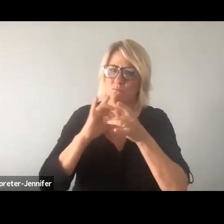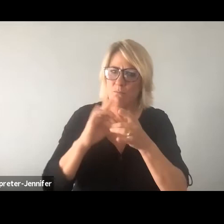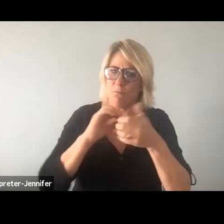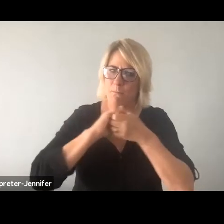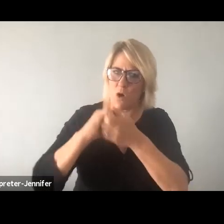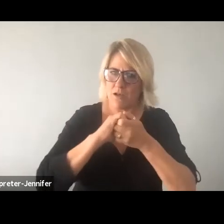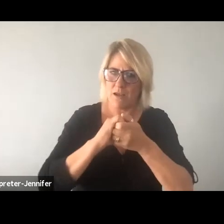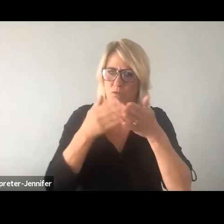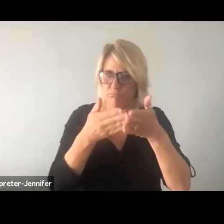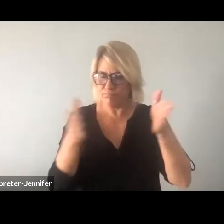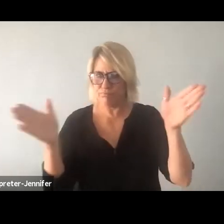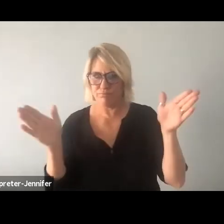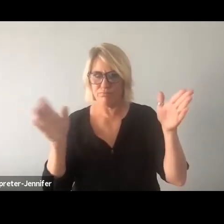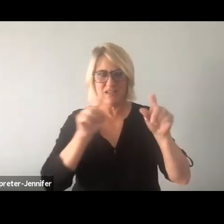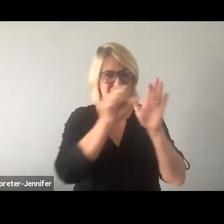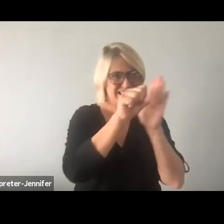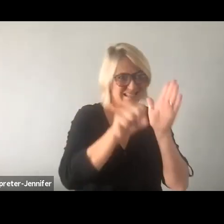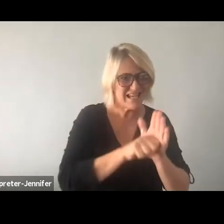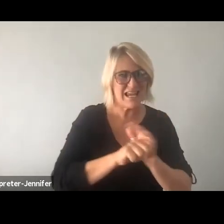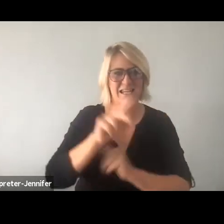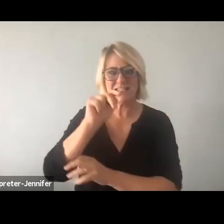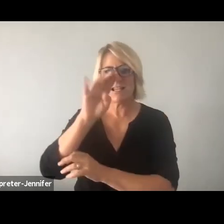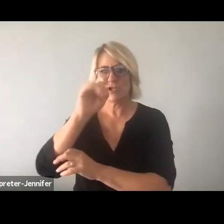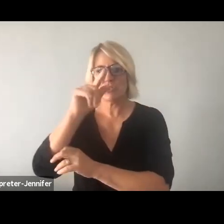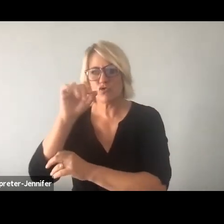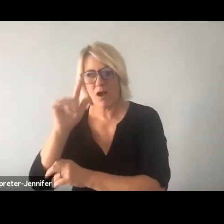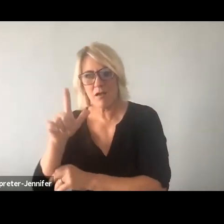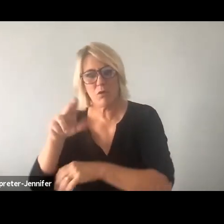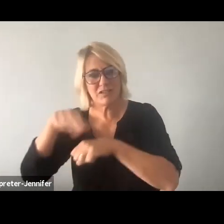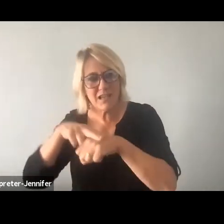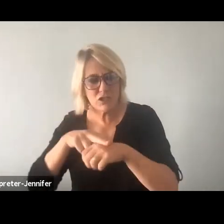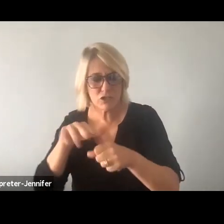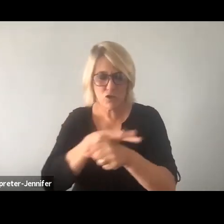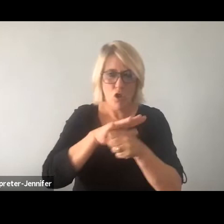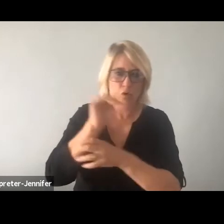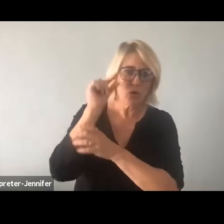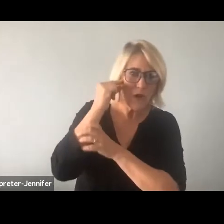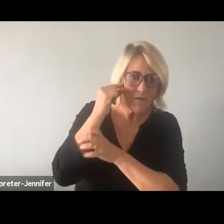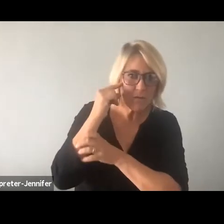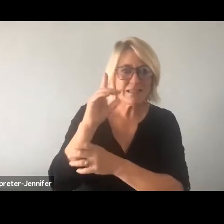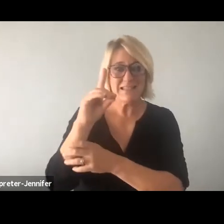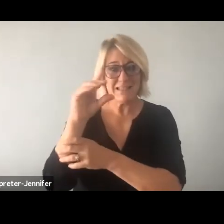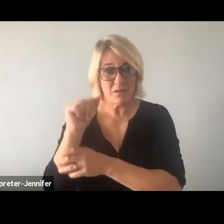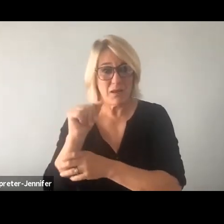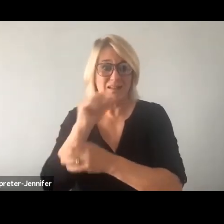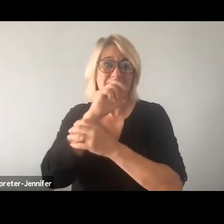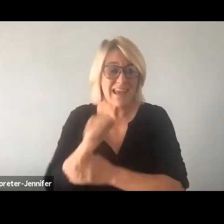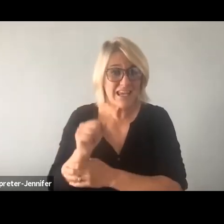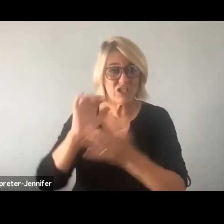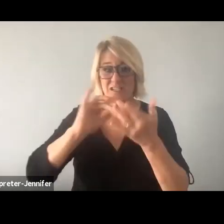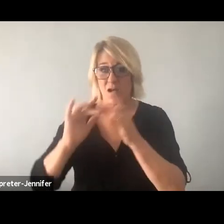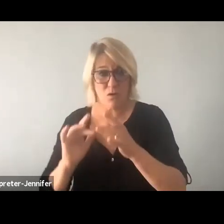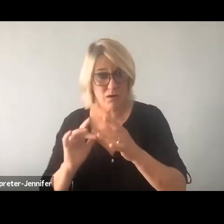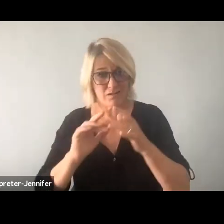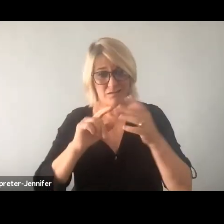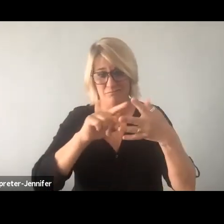the board with states, with tribal nations, with local governments, with our disability and aging networks,